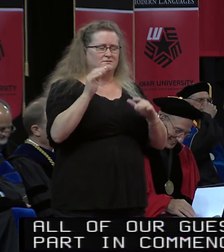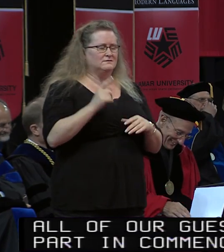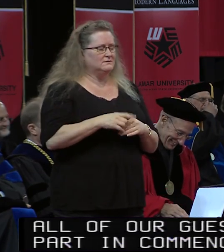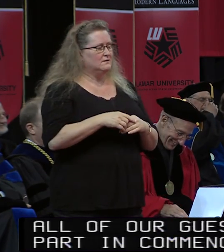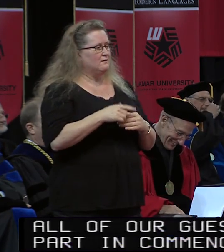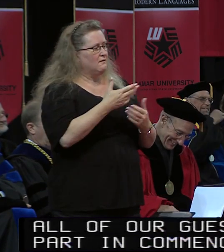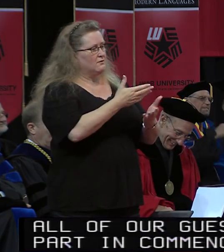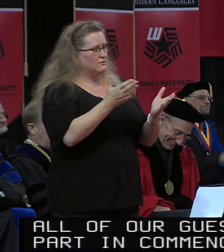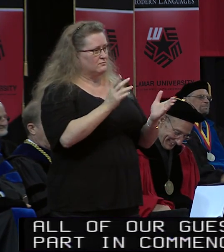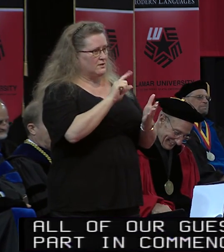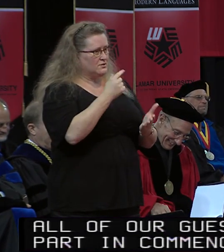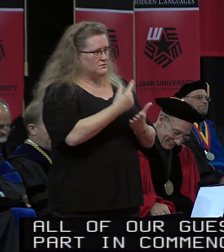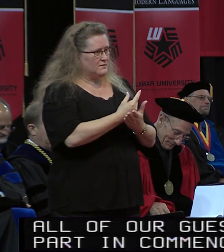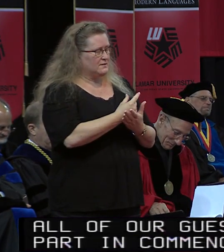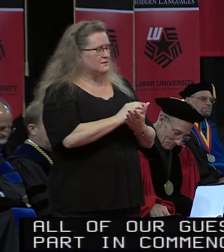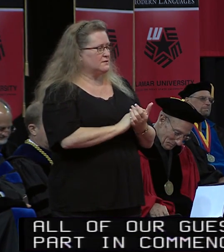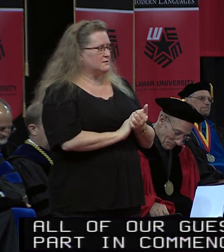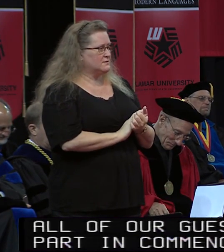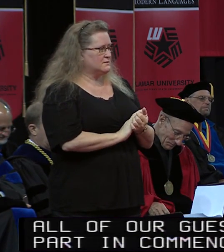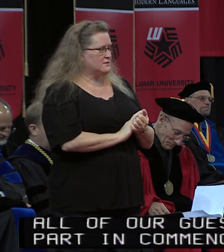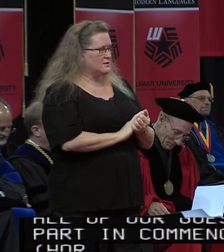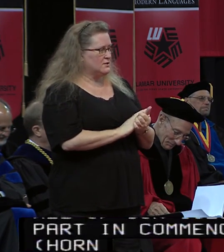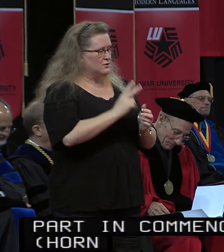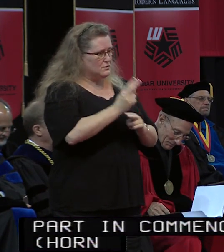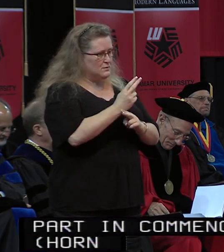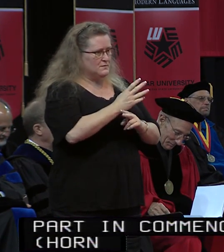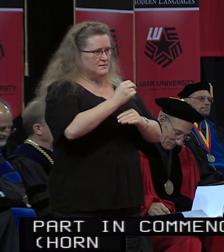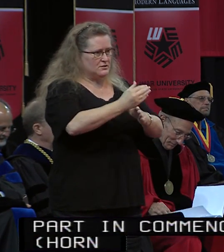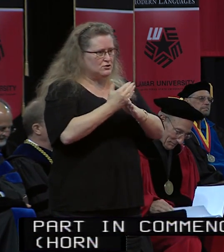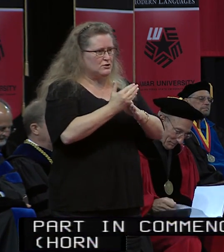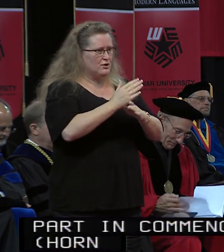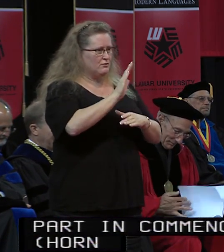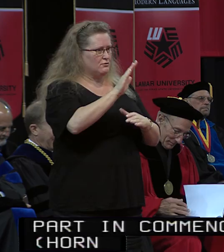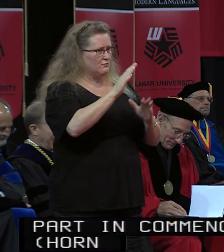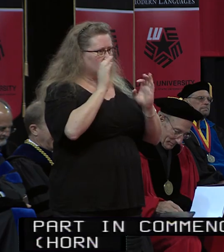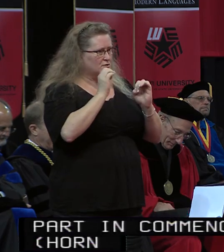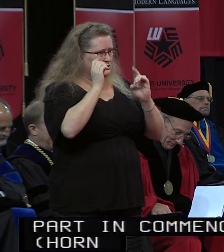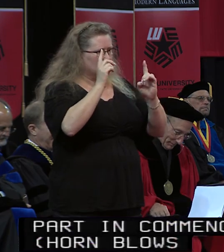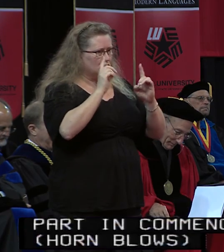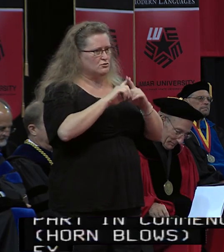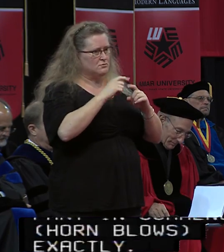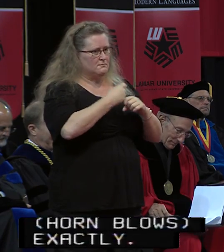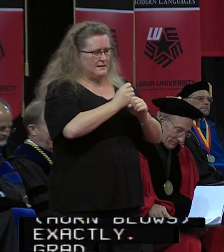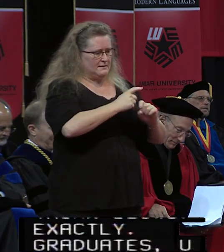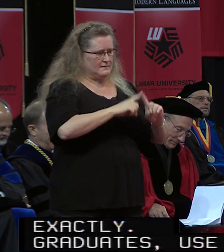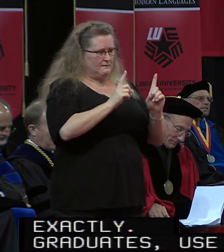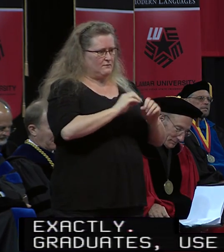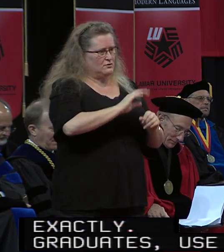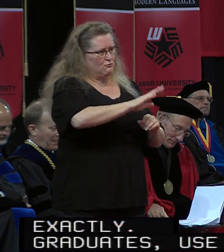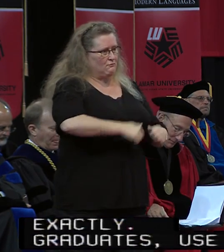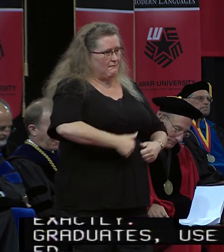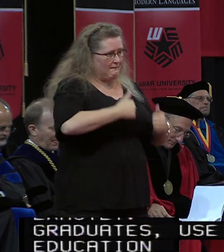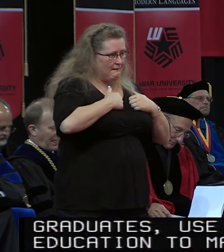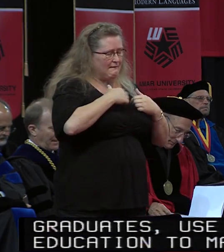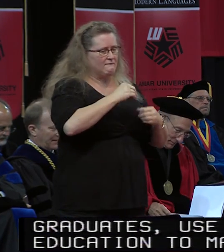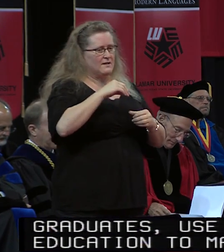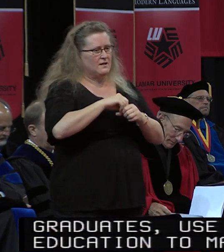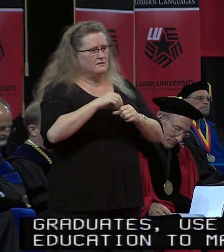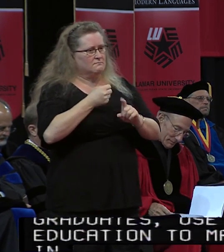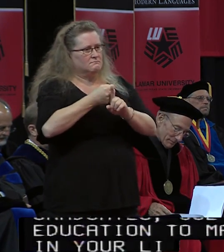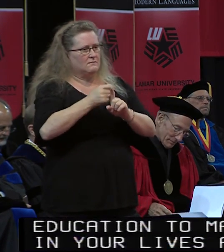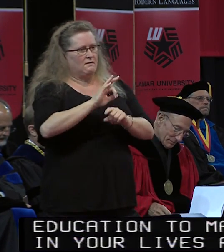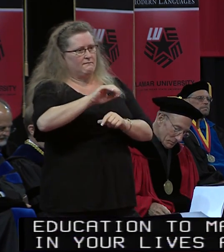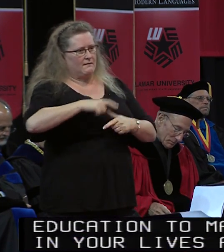Graduates, use and share your education to make a difference in your lives and in the lives of others.